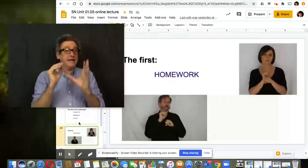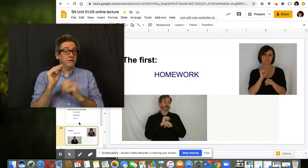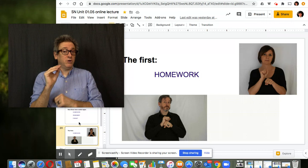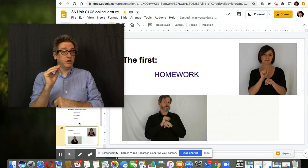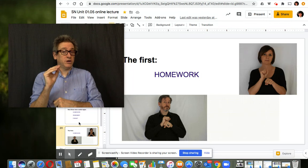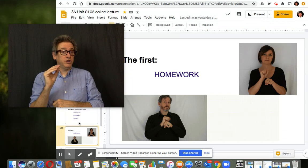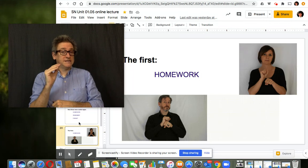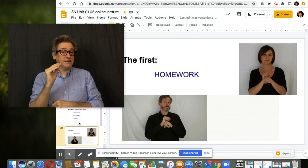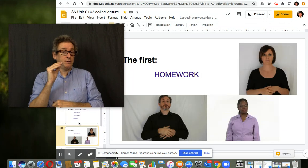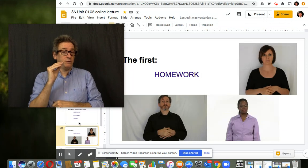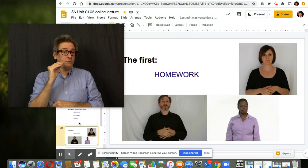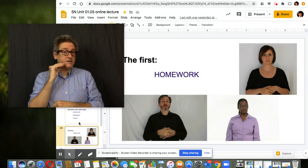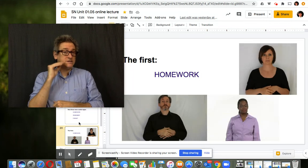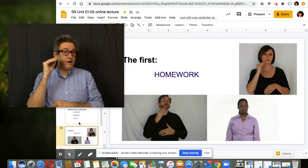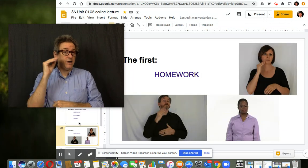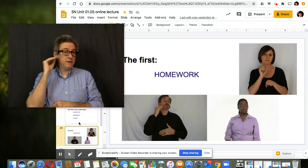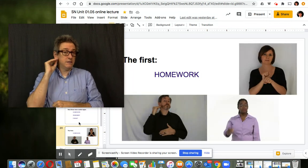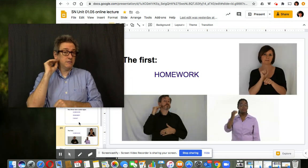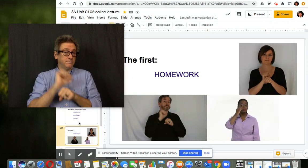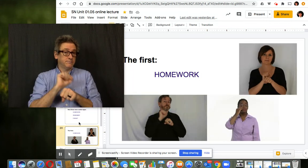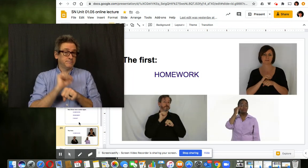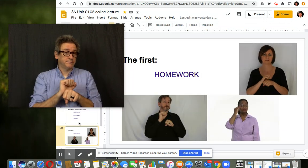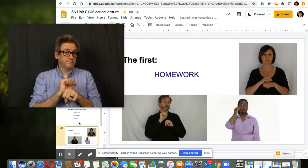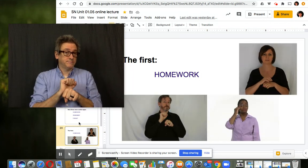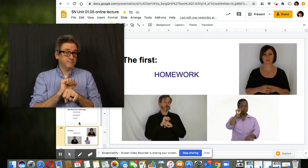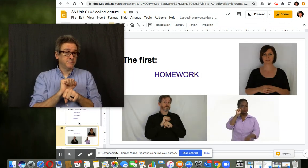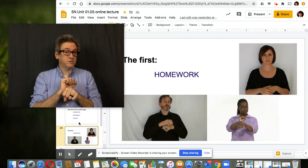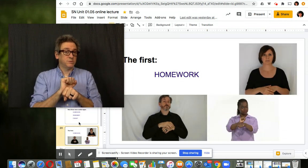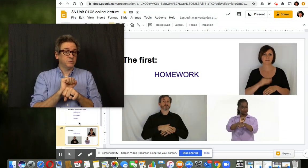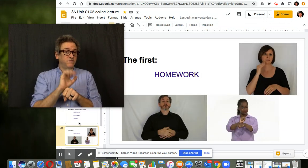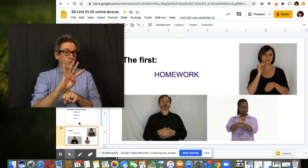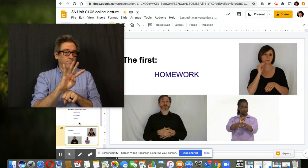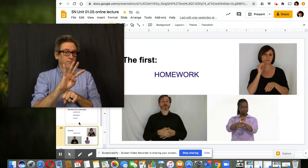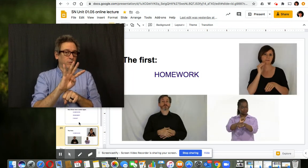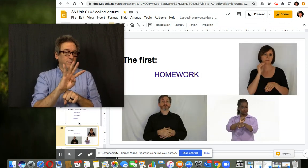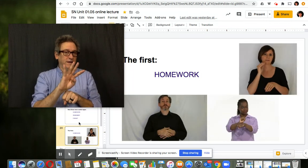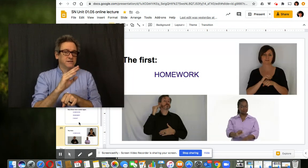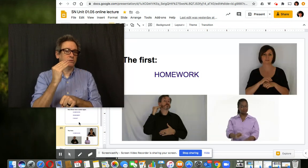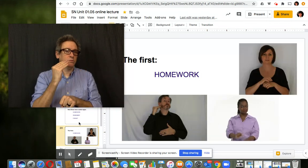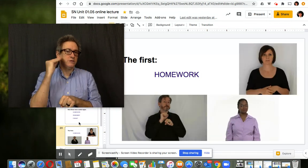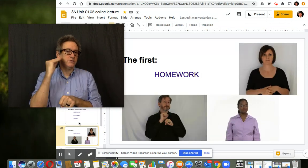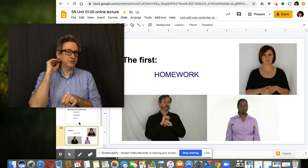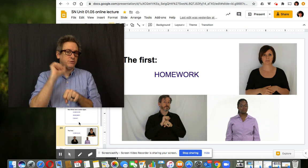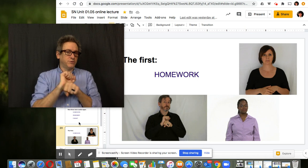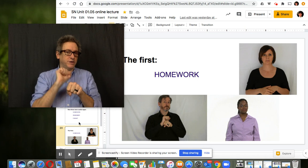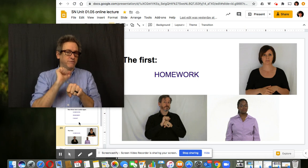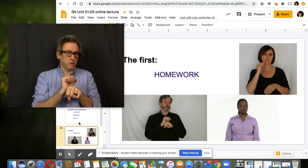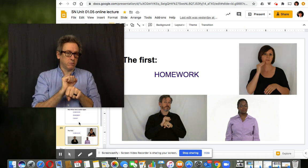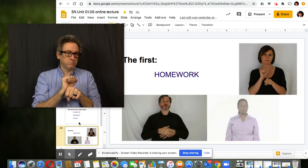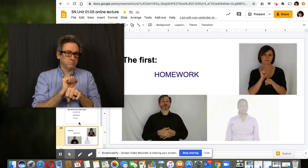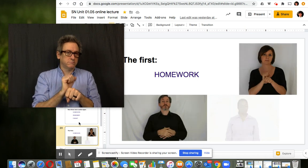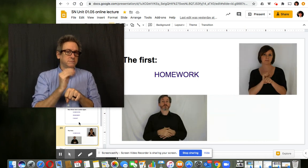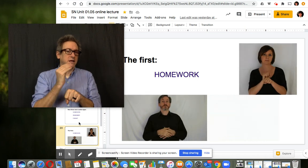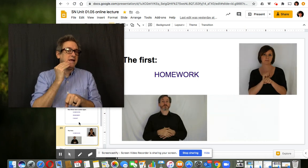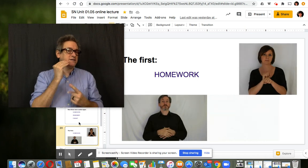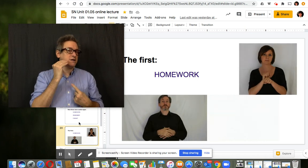In the book, you'll see it both this way. So it's almost four, four beats. One, two, three, four.